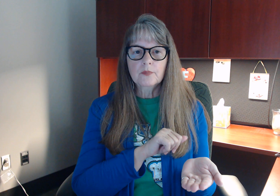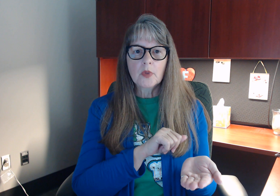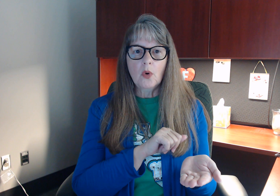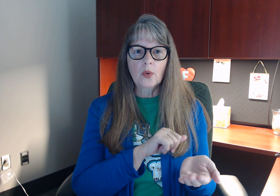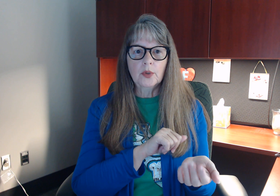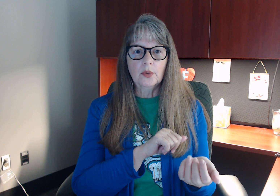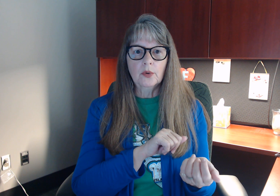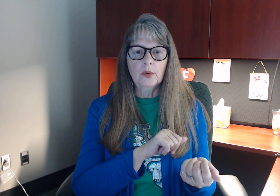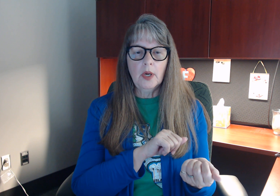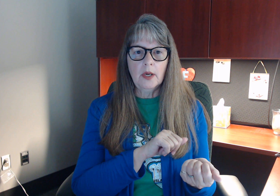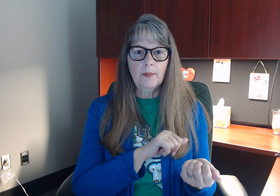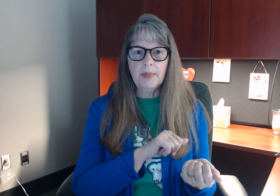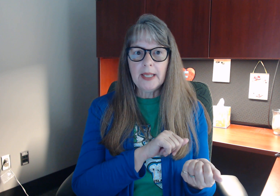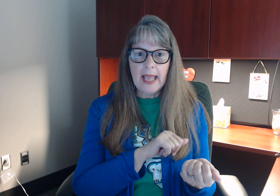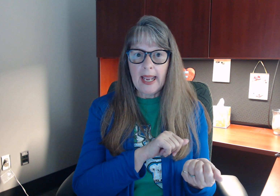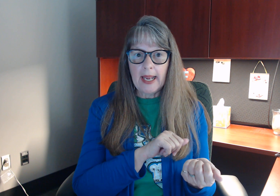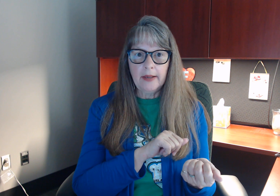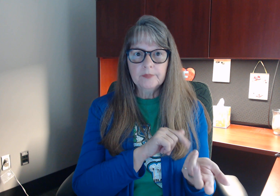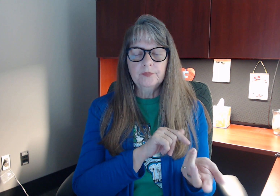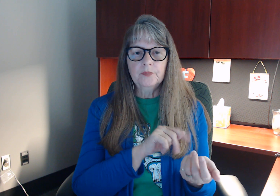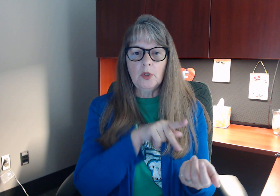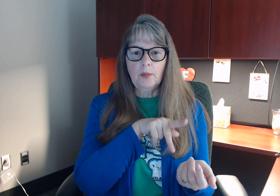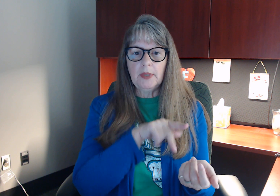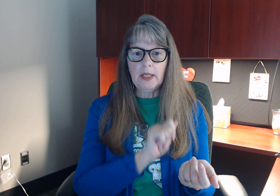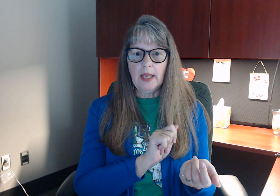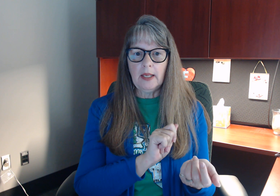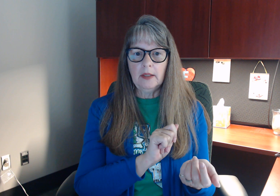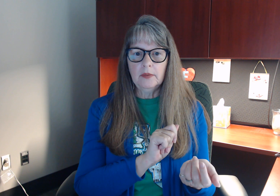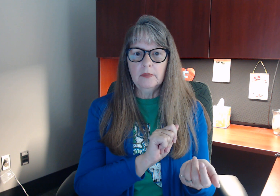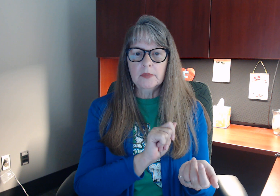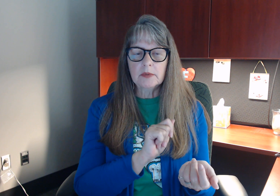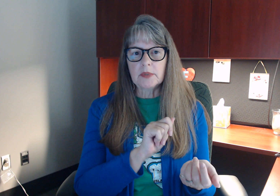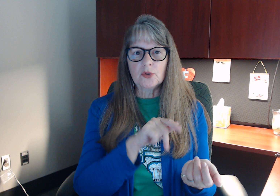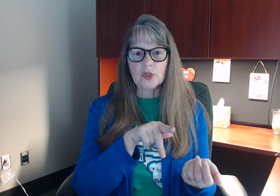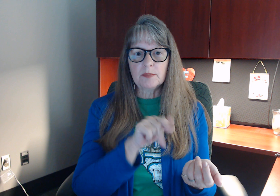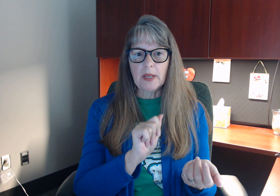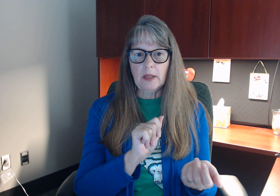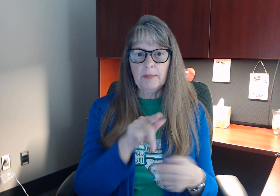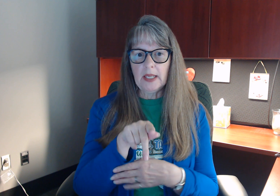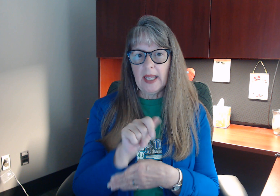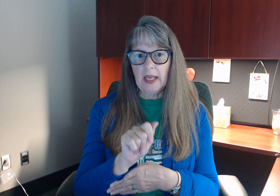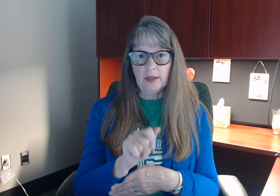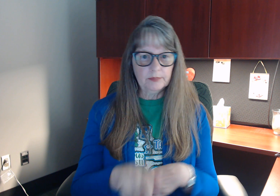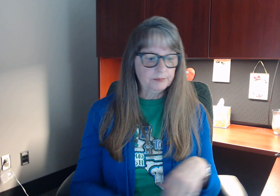or your PA, PA. Sometimes I'll just spell it PA.